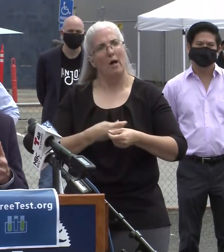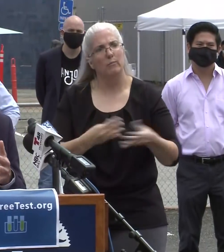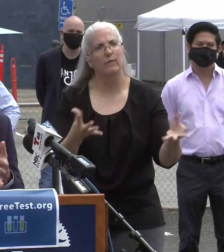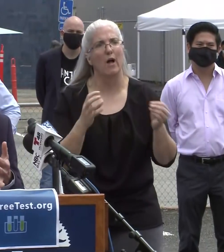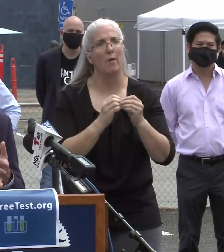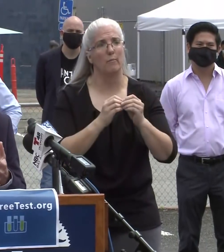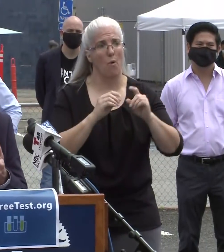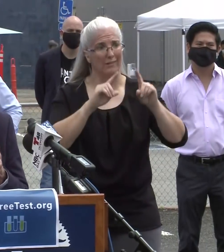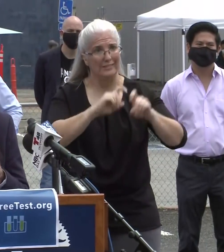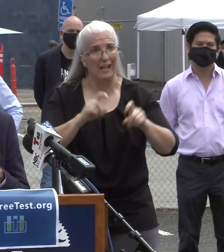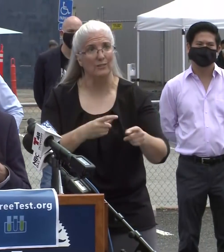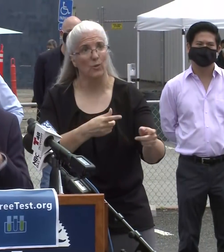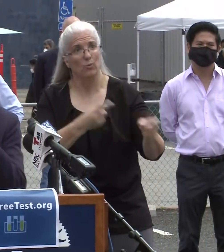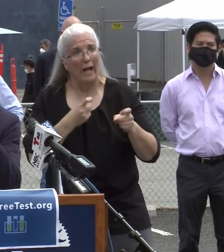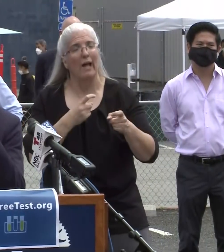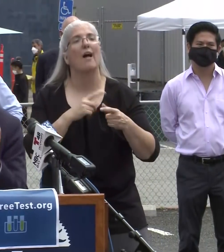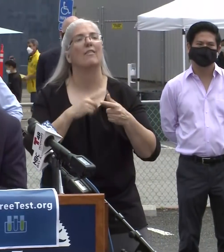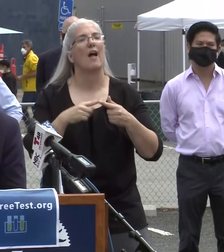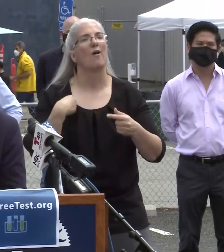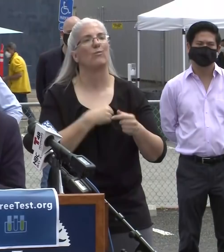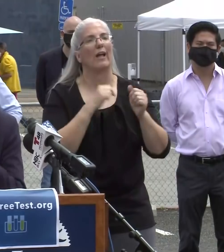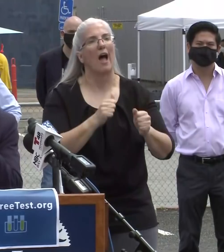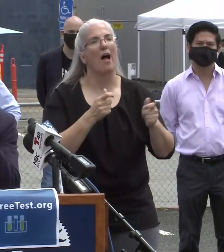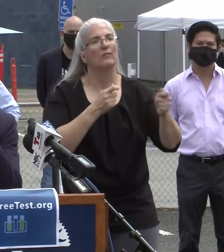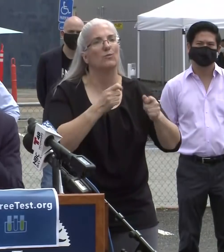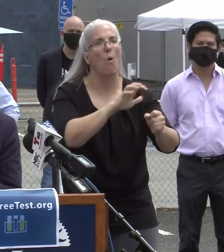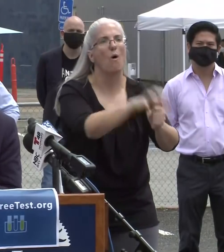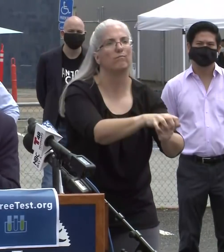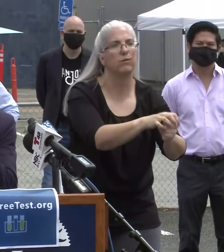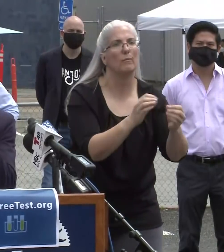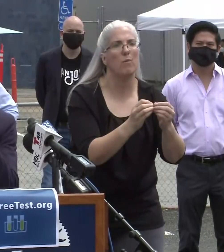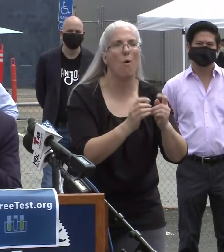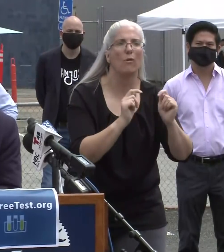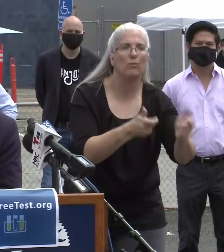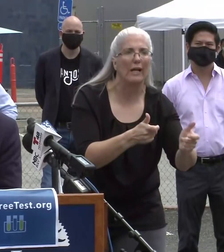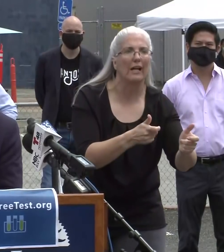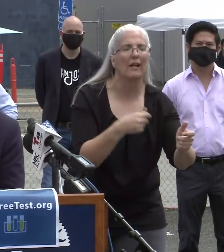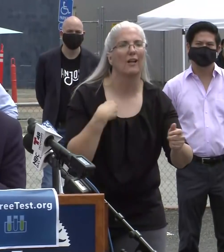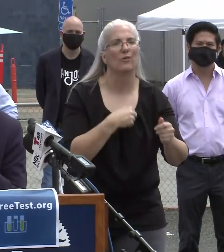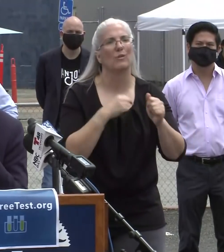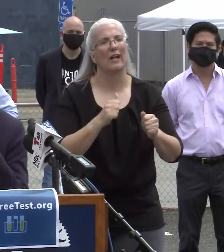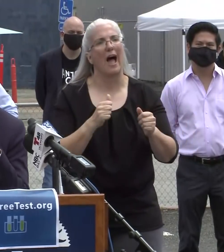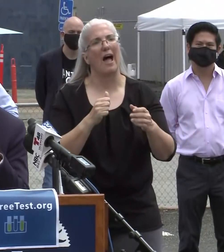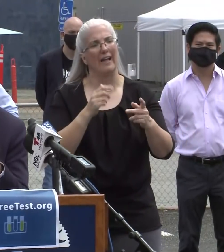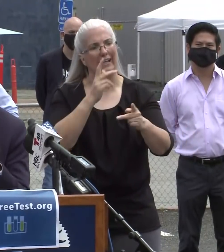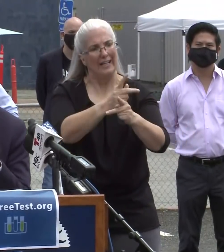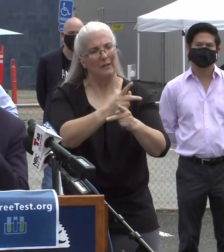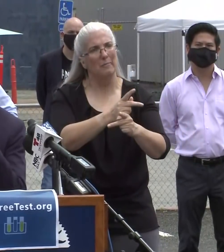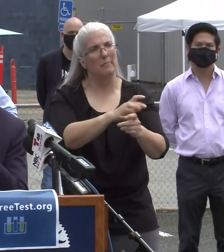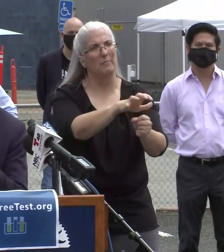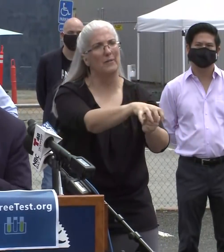test all of the contacts of those cases, keep it contained. We're moving back into kind of a containment, and so